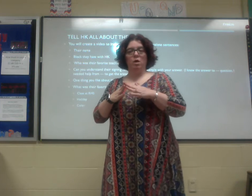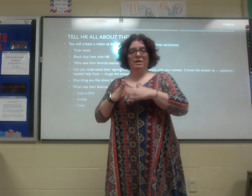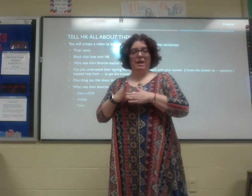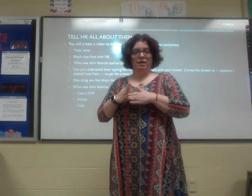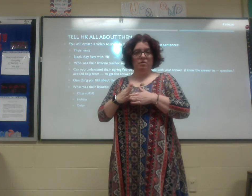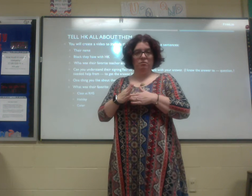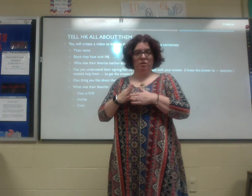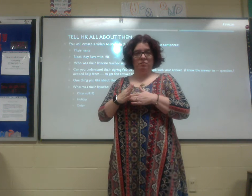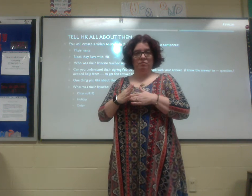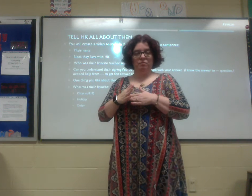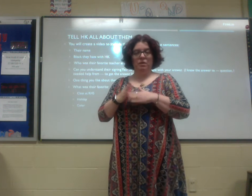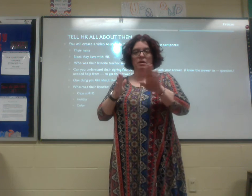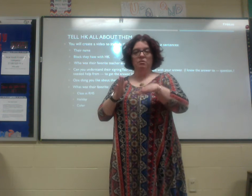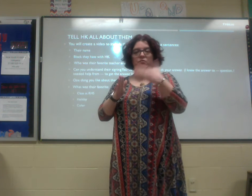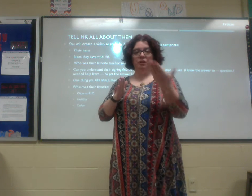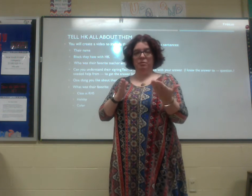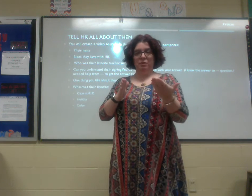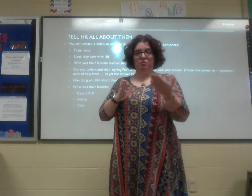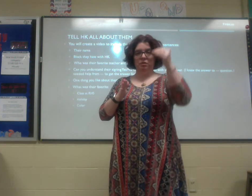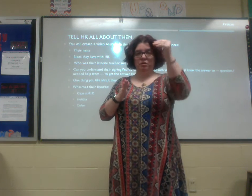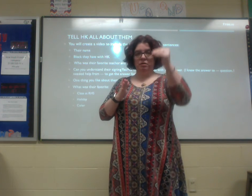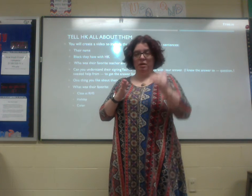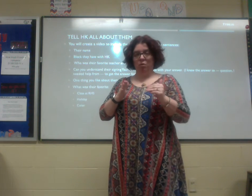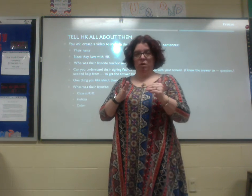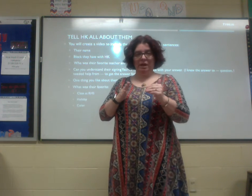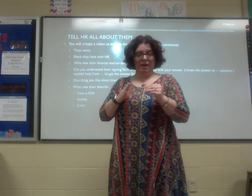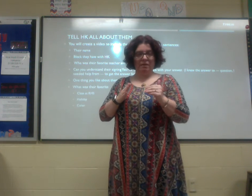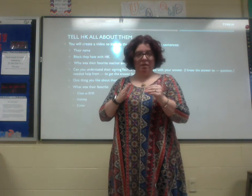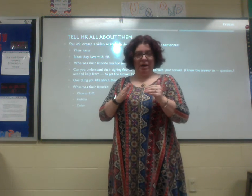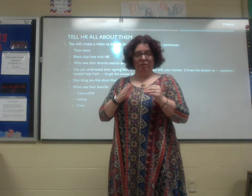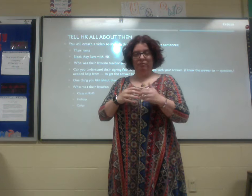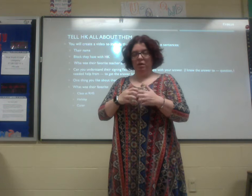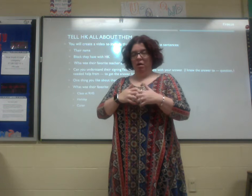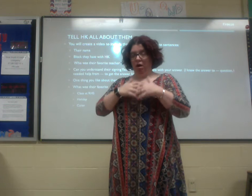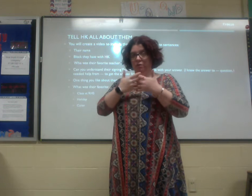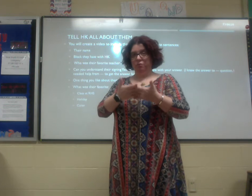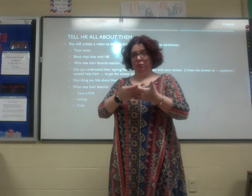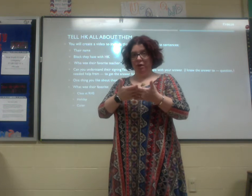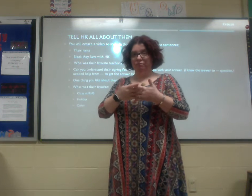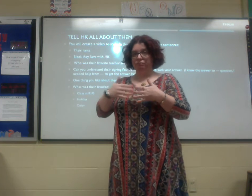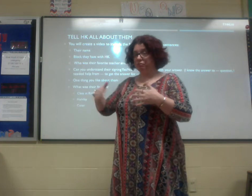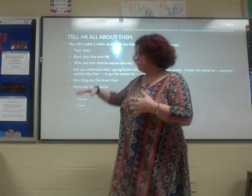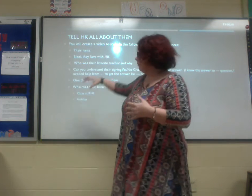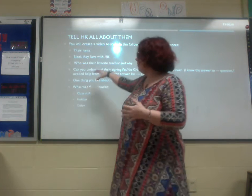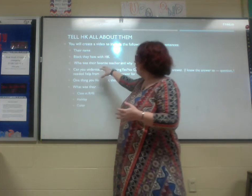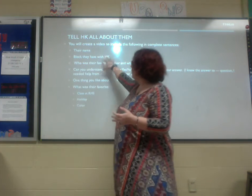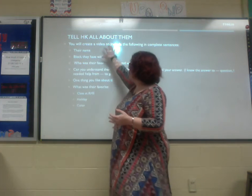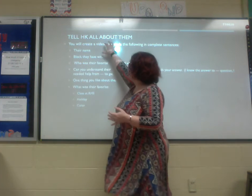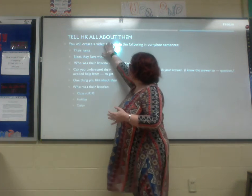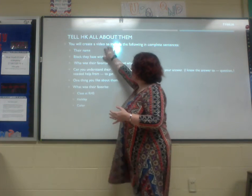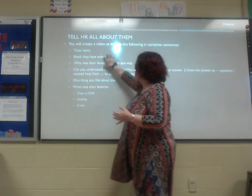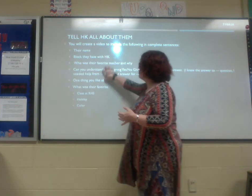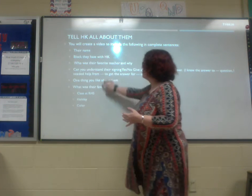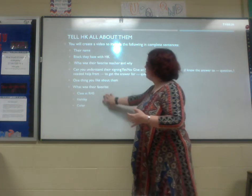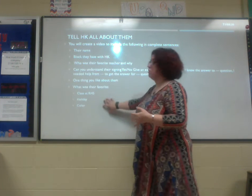to 8 on the front. Flip it over, number 1 to 8 on the back. On the front are going to be your answers to all 8